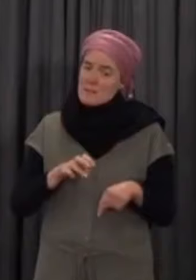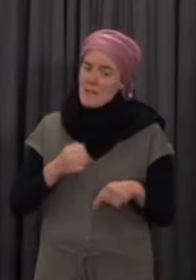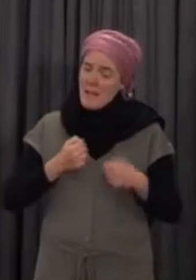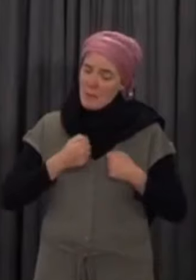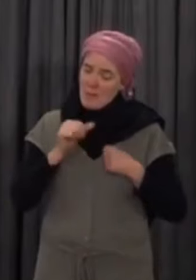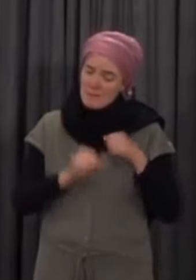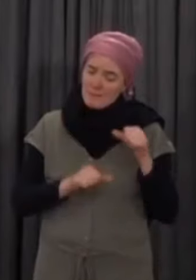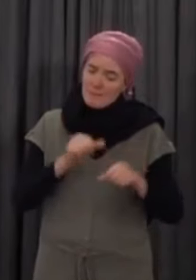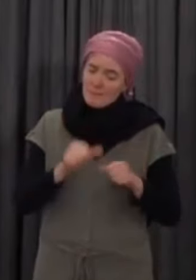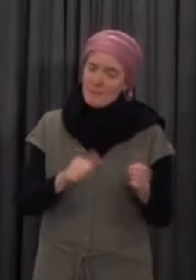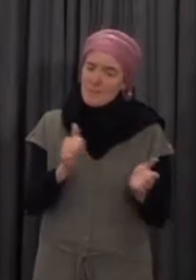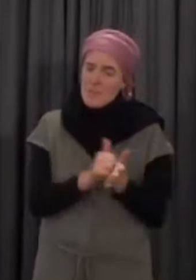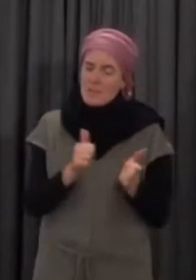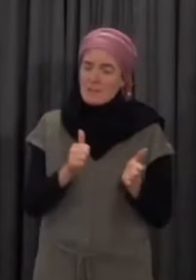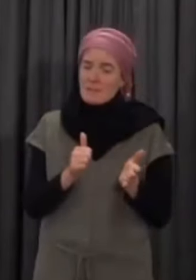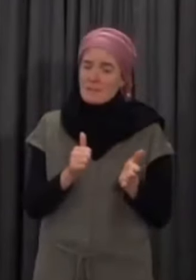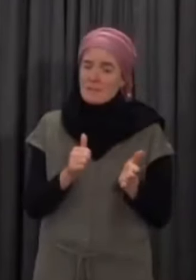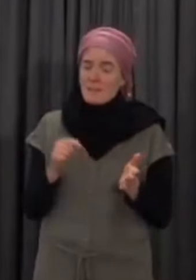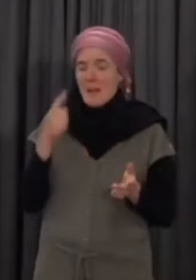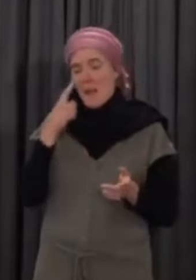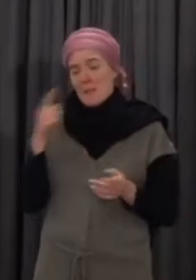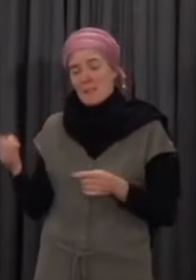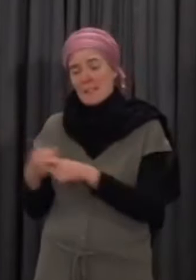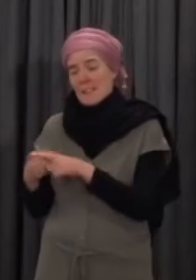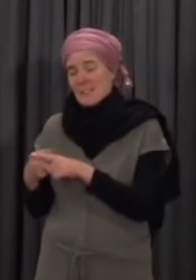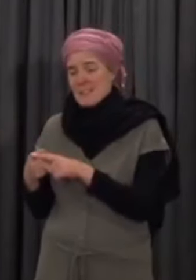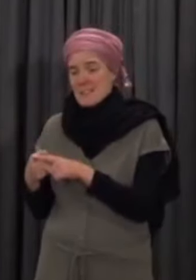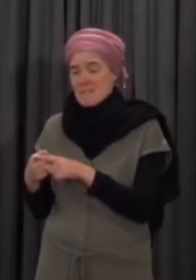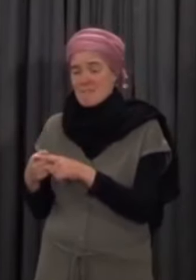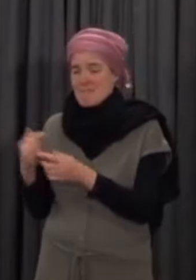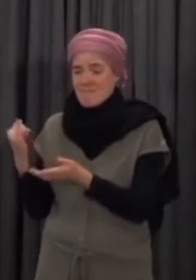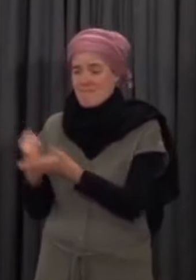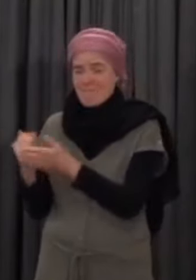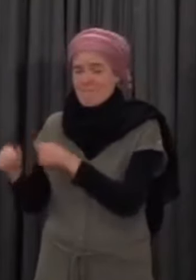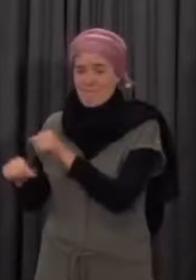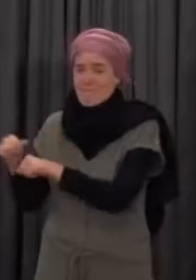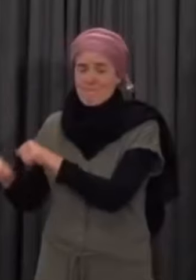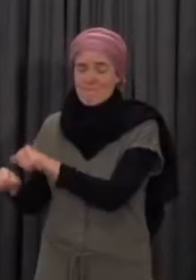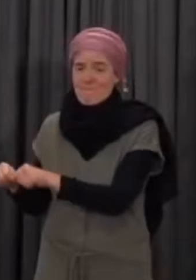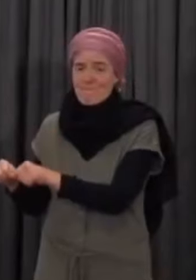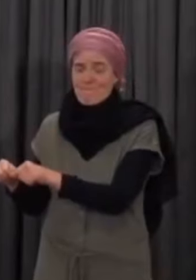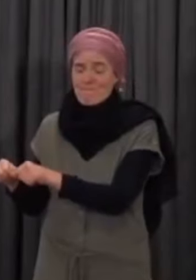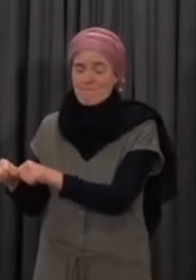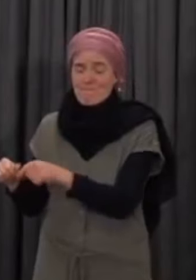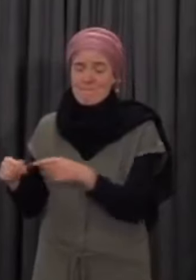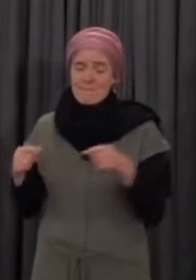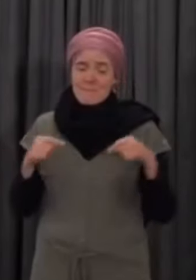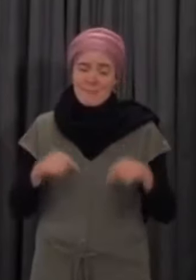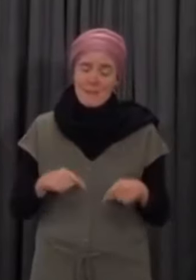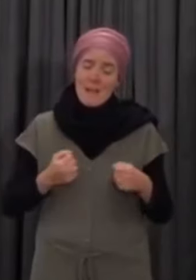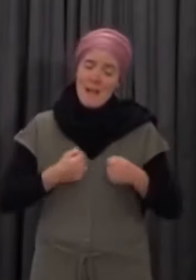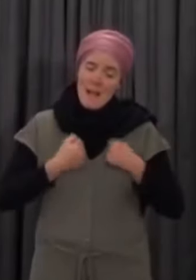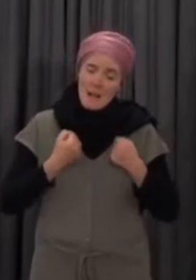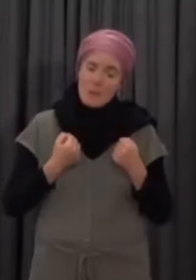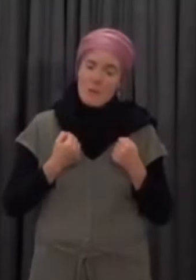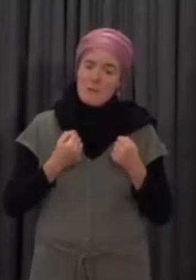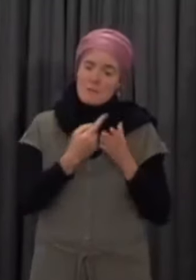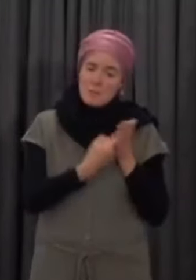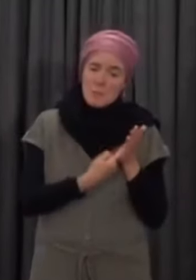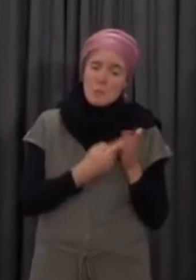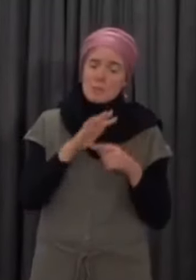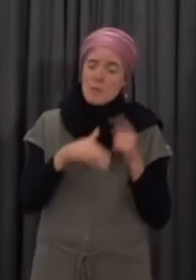think they've got it right over the border. Our restrictions on people's ability to travel are